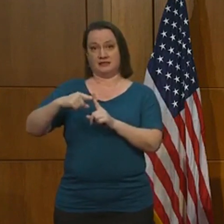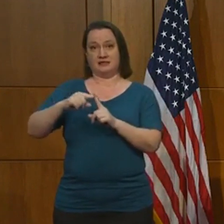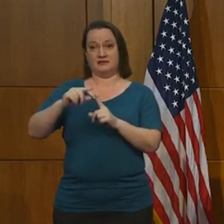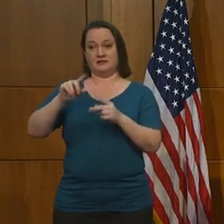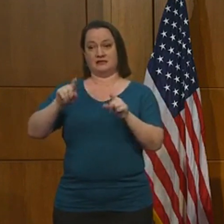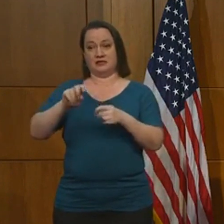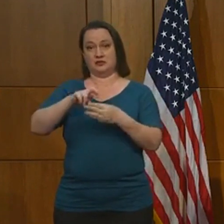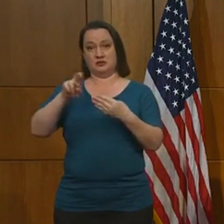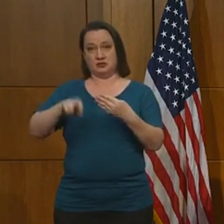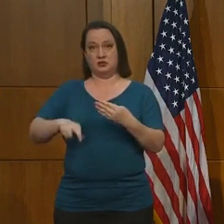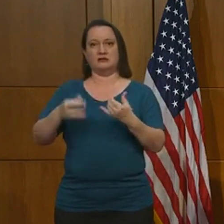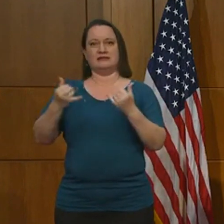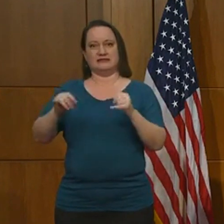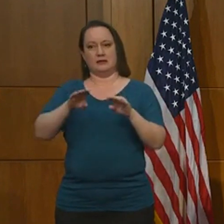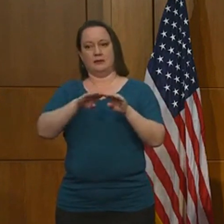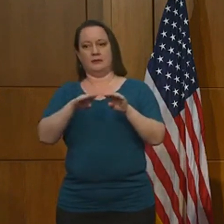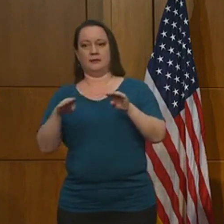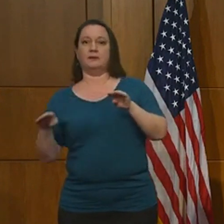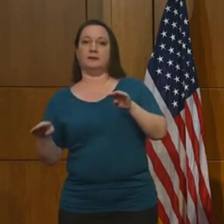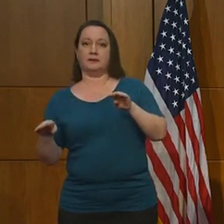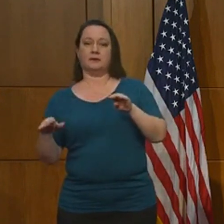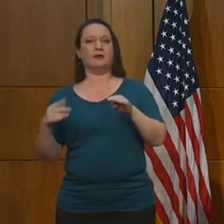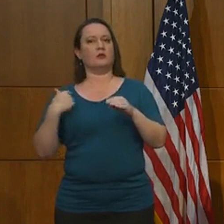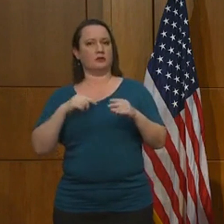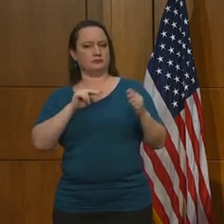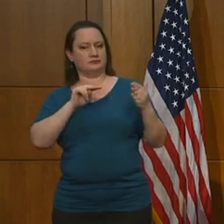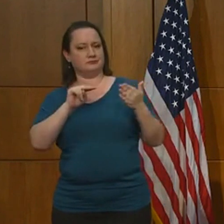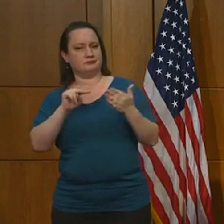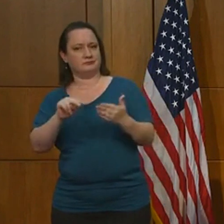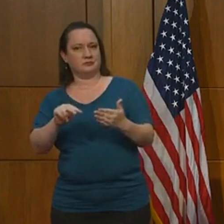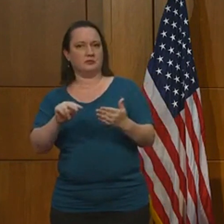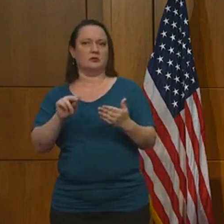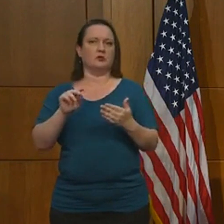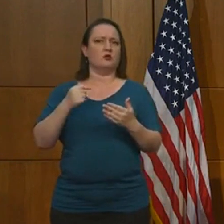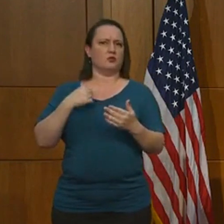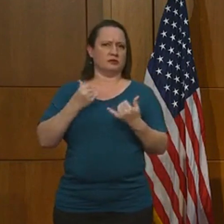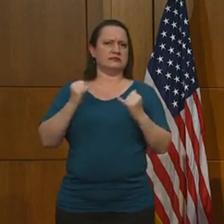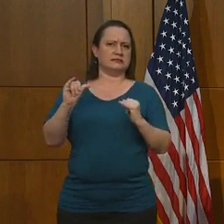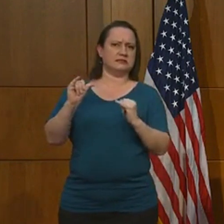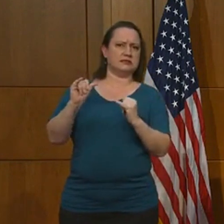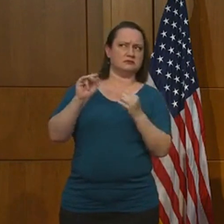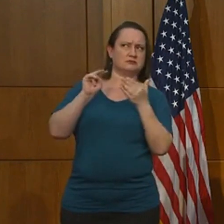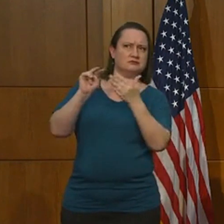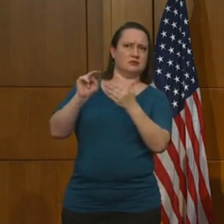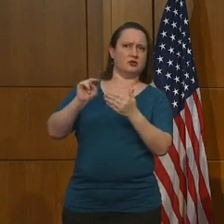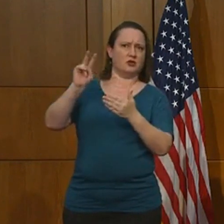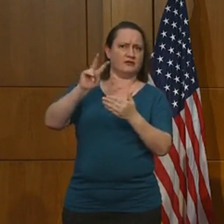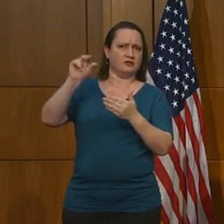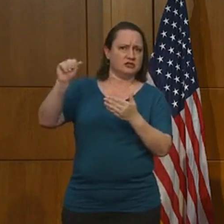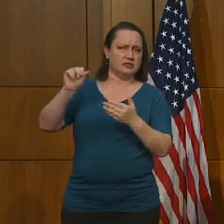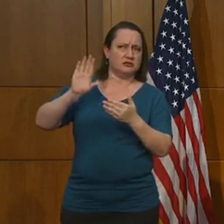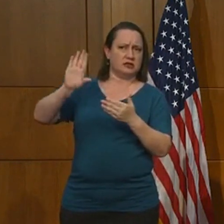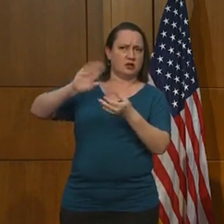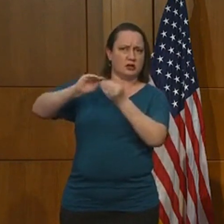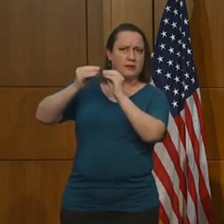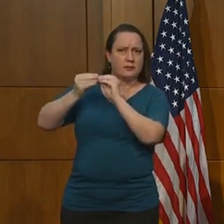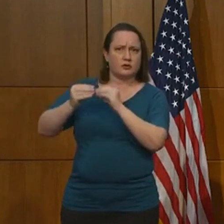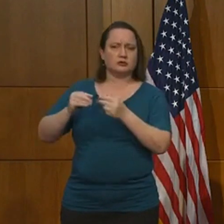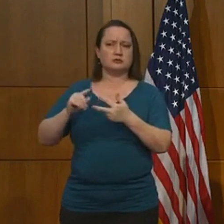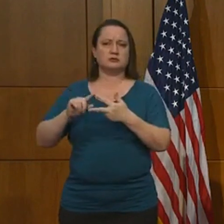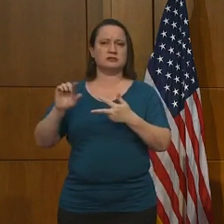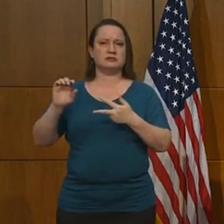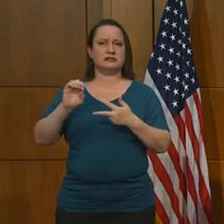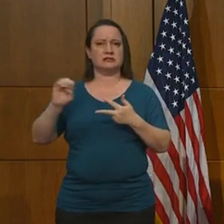downward. We're still watching very closely with the leaders in Northern Virginia what those numbers are doing, as well as the